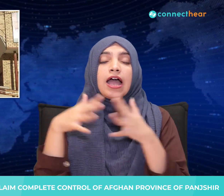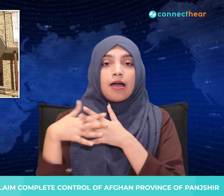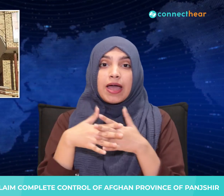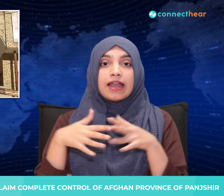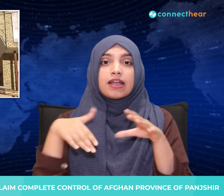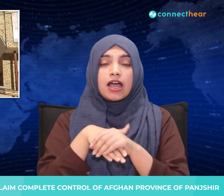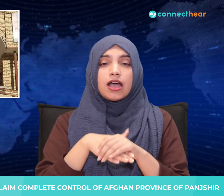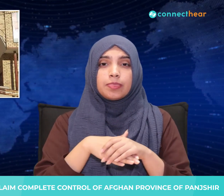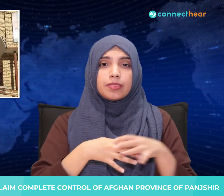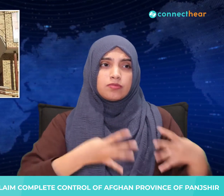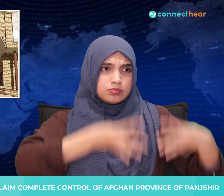States.